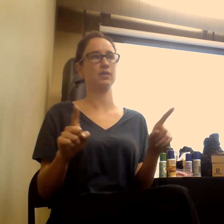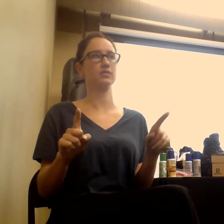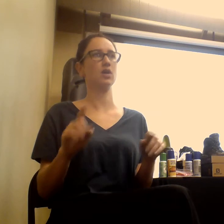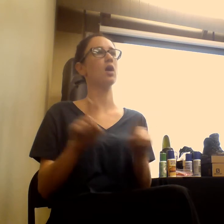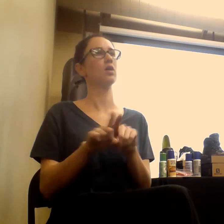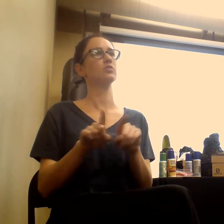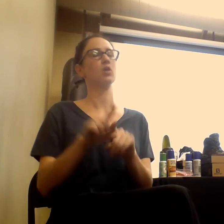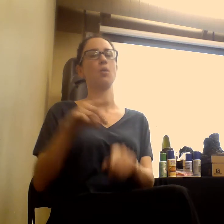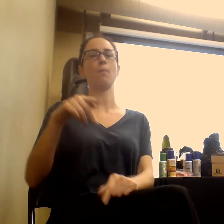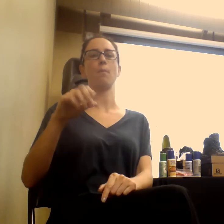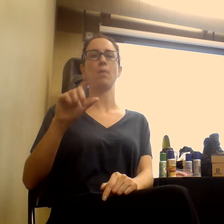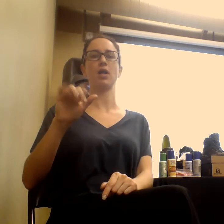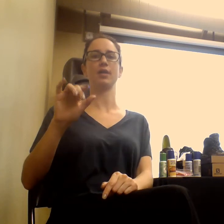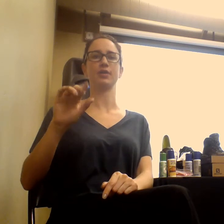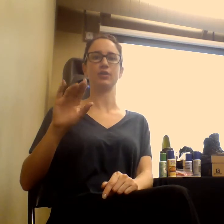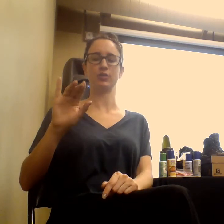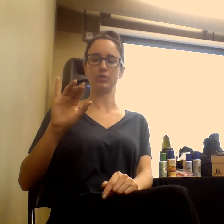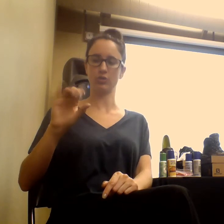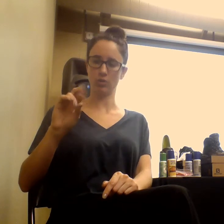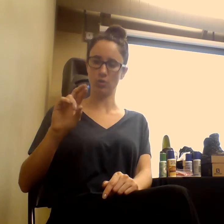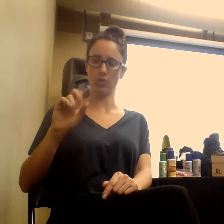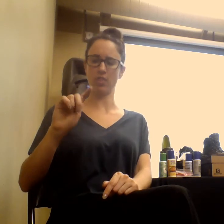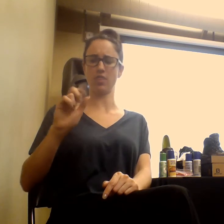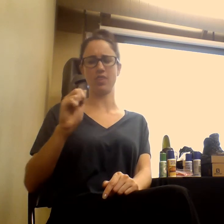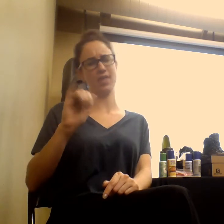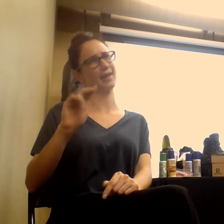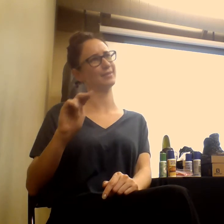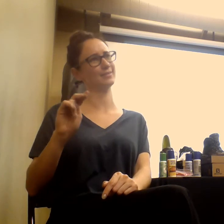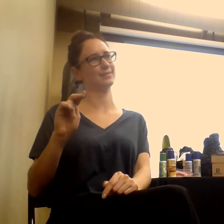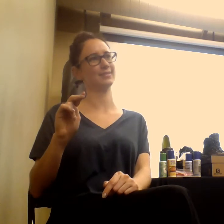It's gonna hold up, it's gonna be stiffer, you're not gonna feel as